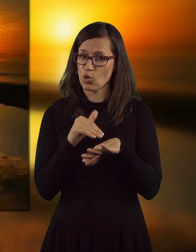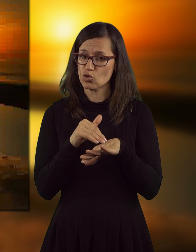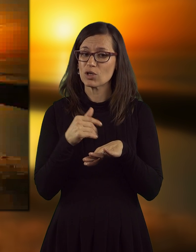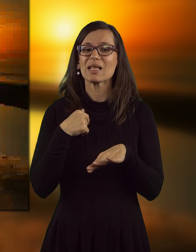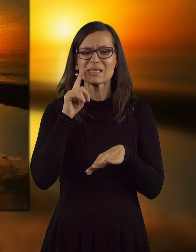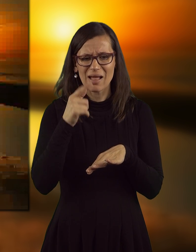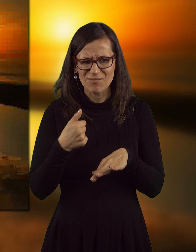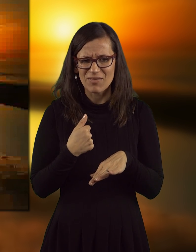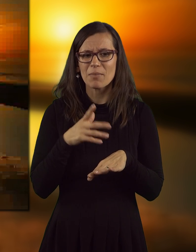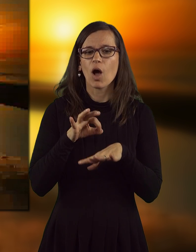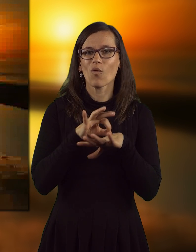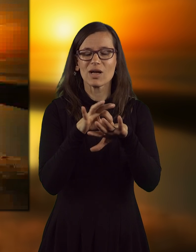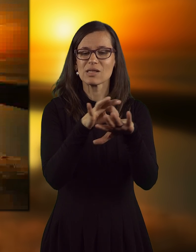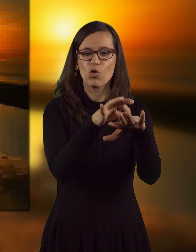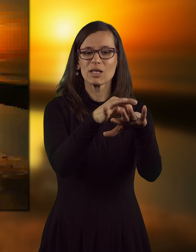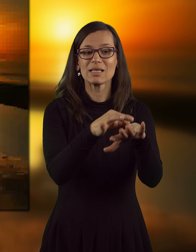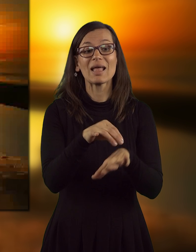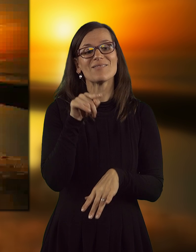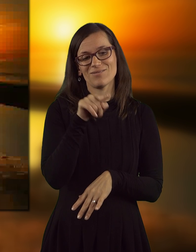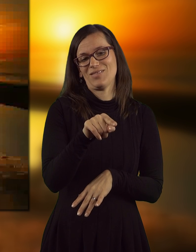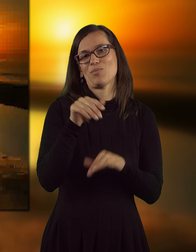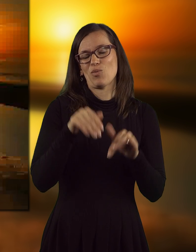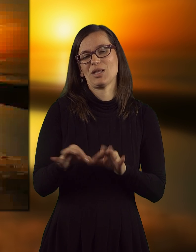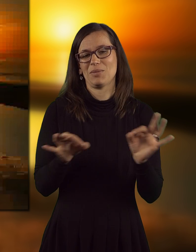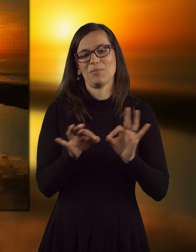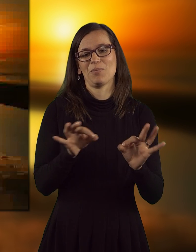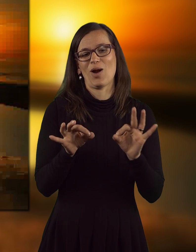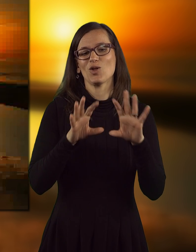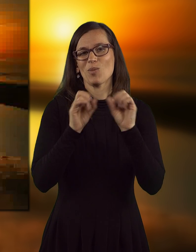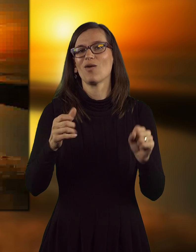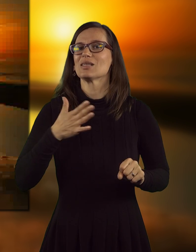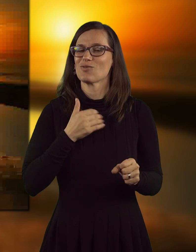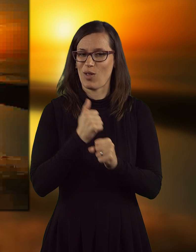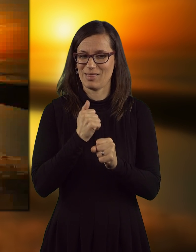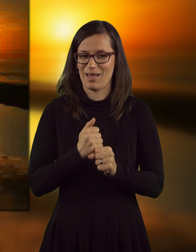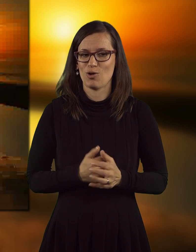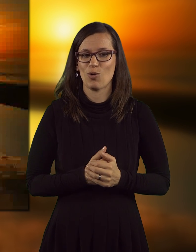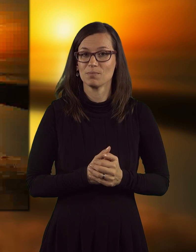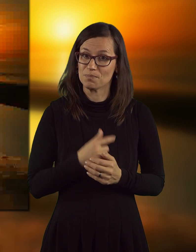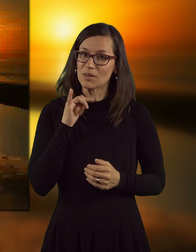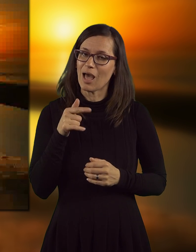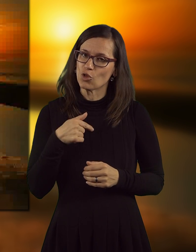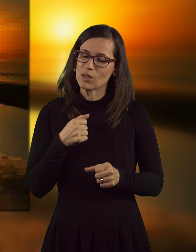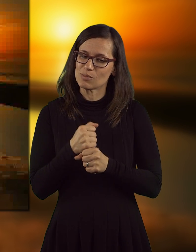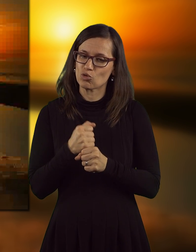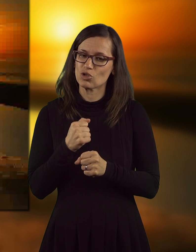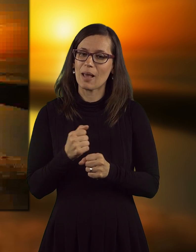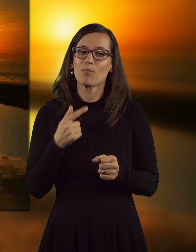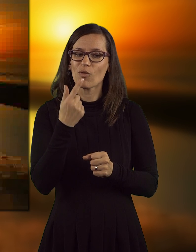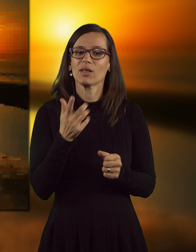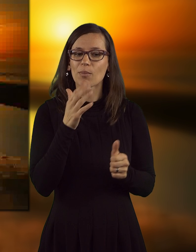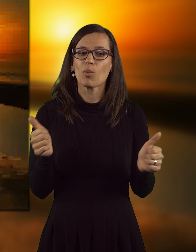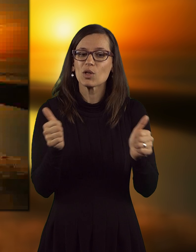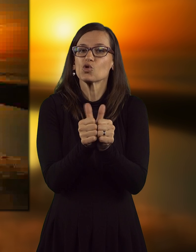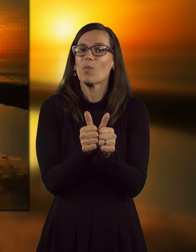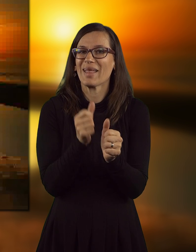I know how to lead you, but you have to be willing to do the work. Yeah, I do that. I tell we work together